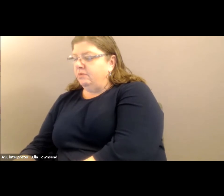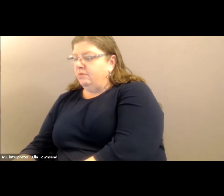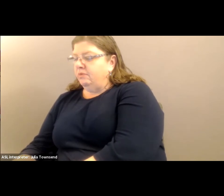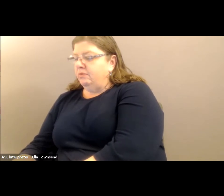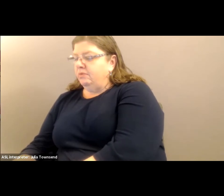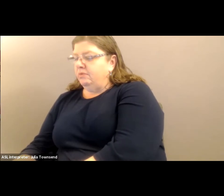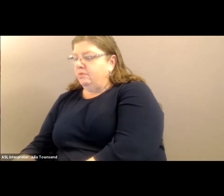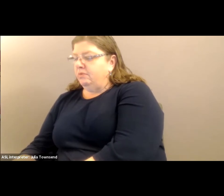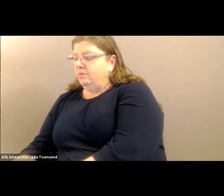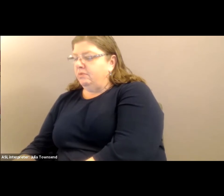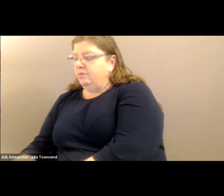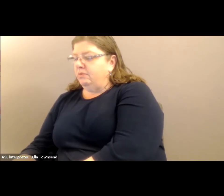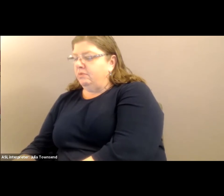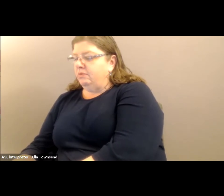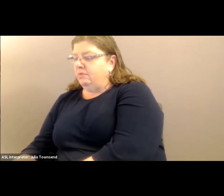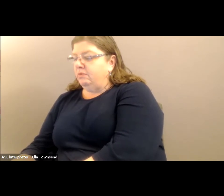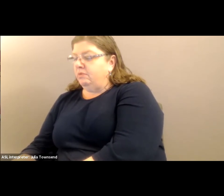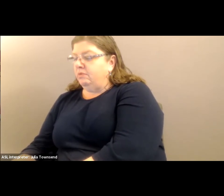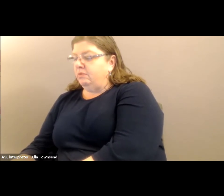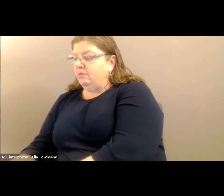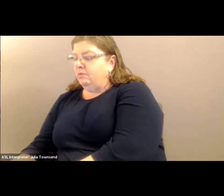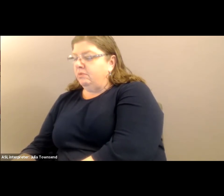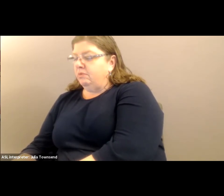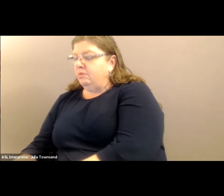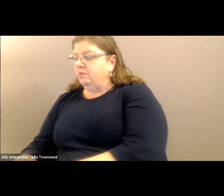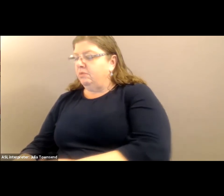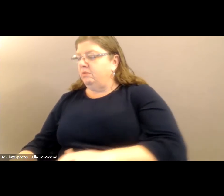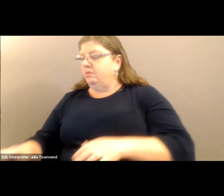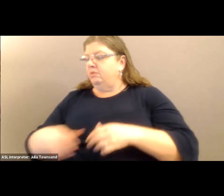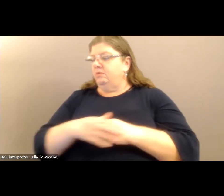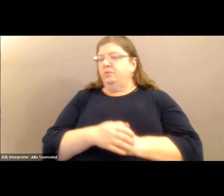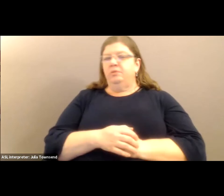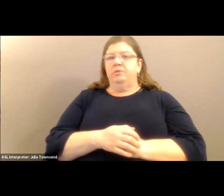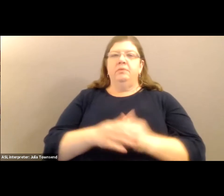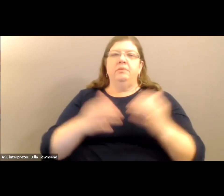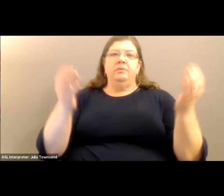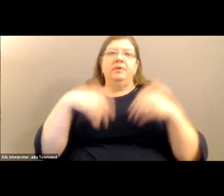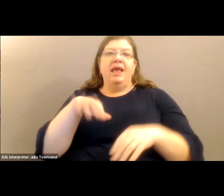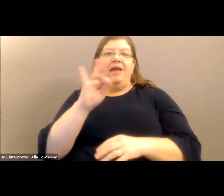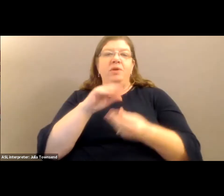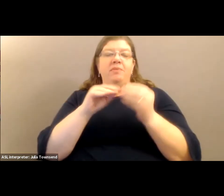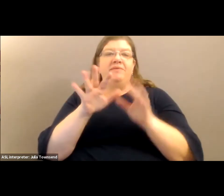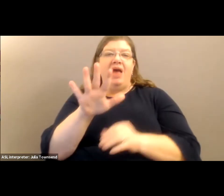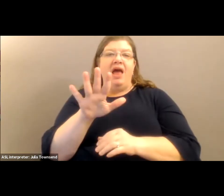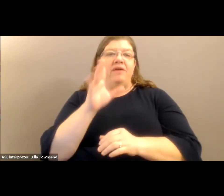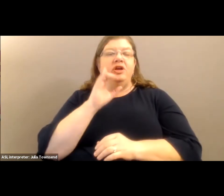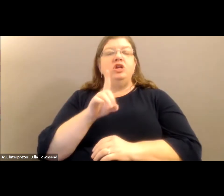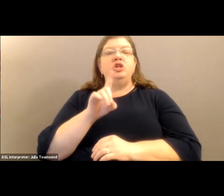Okay, now we'll go to F, number 5, Dr. Vecchio.